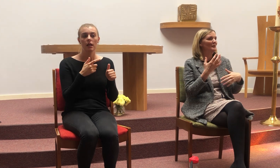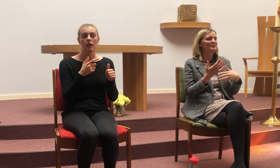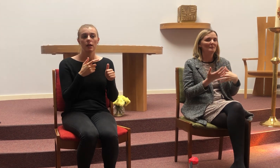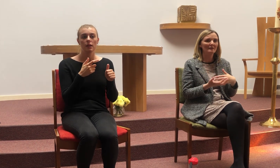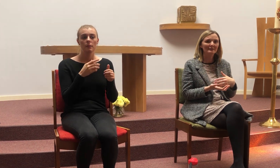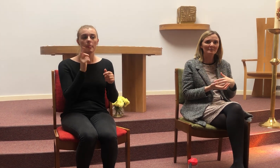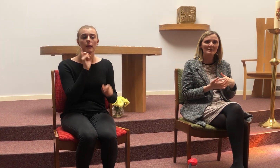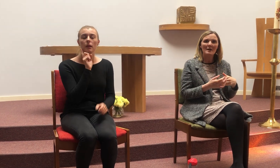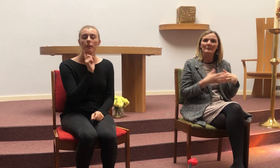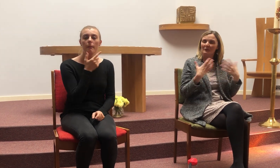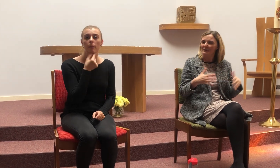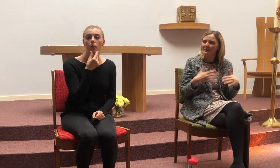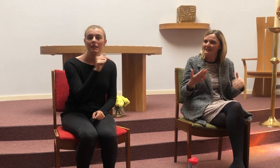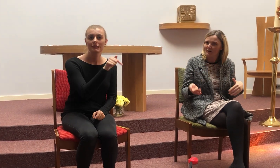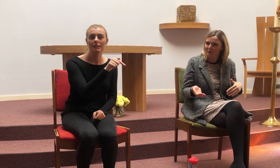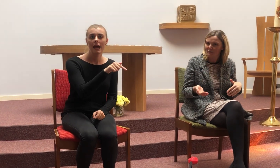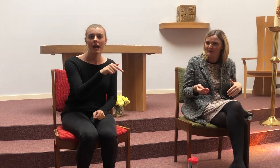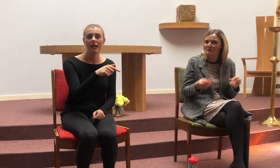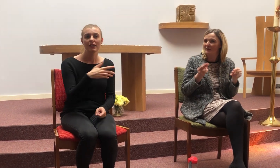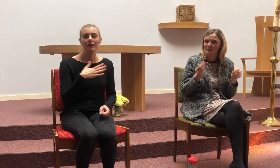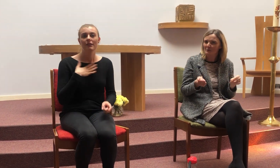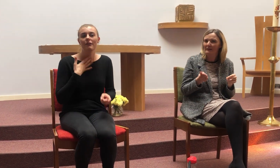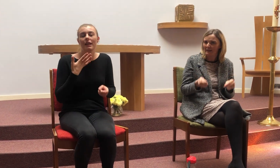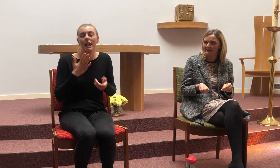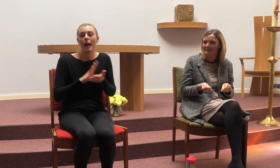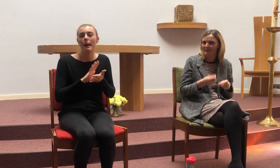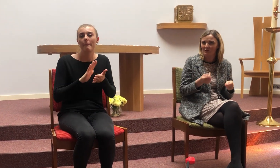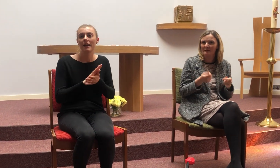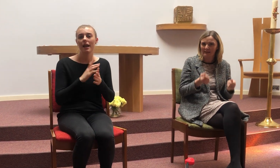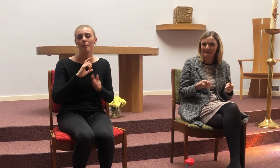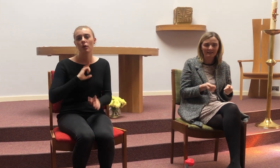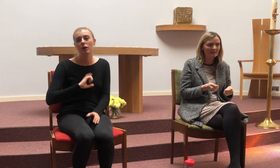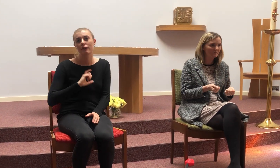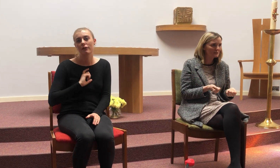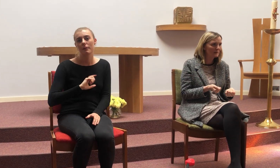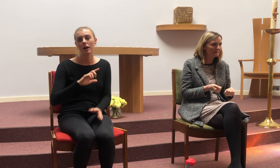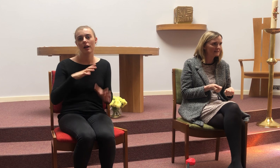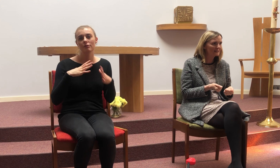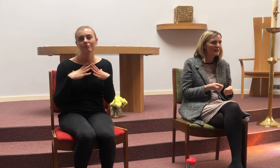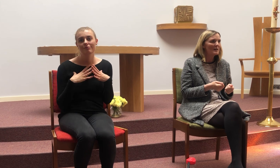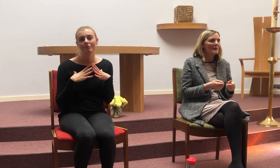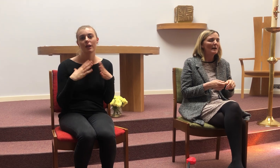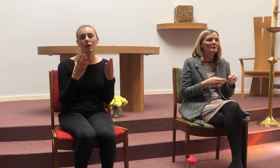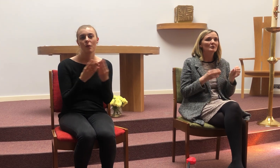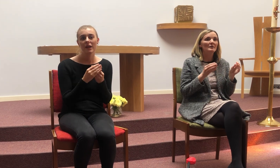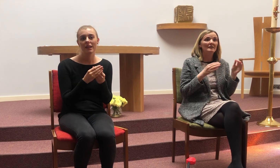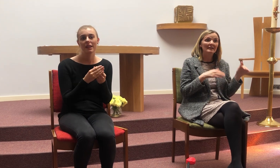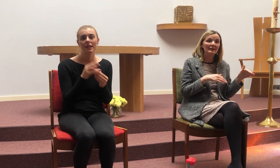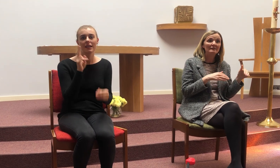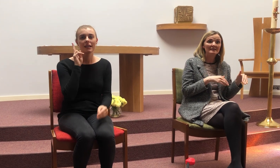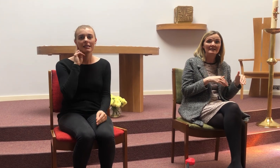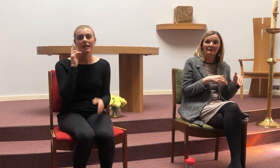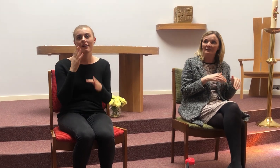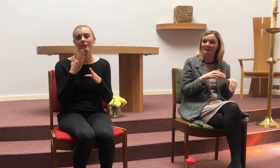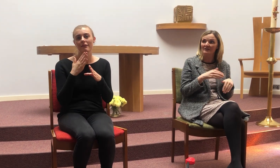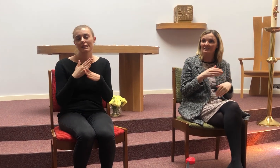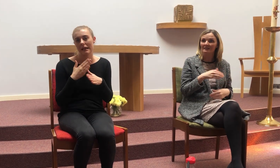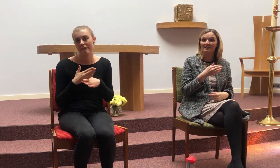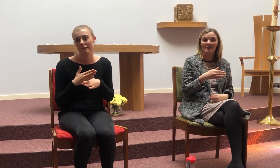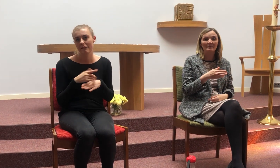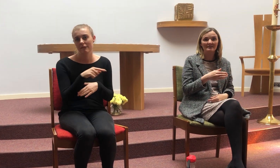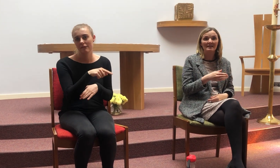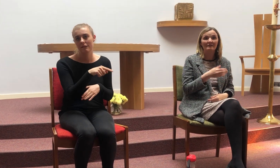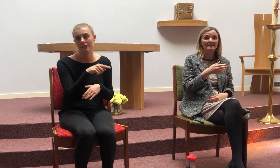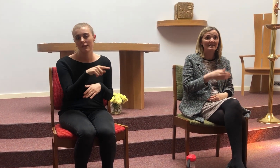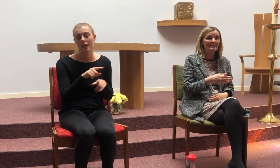that the boys don't like them, but they're not deaf, so they don't get it. They don't get that deaf experience. And the hearing staff are actually